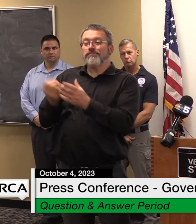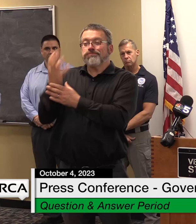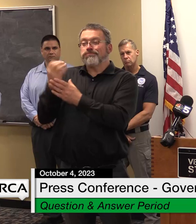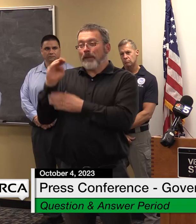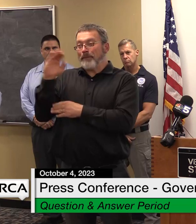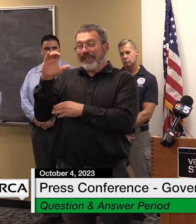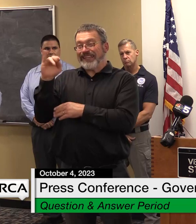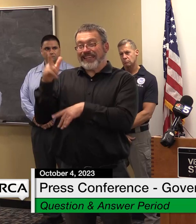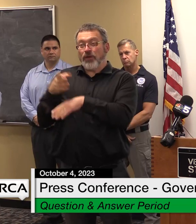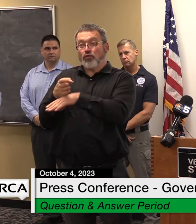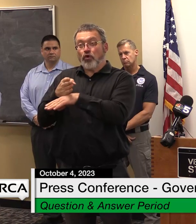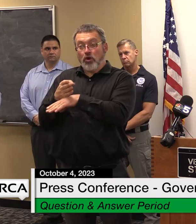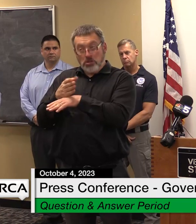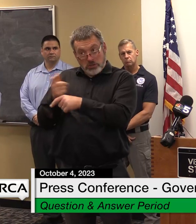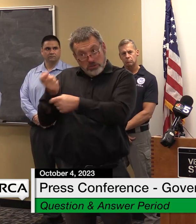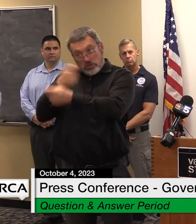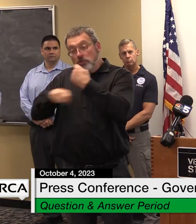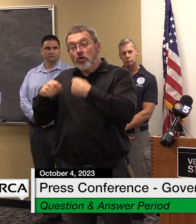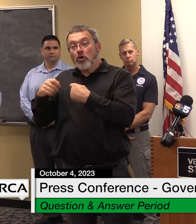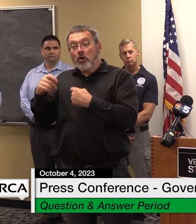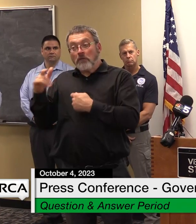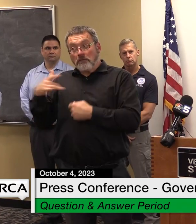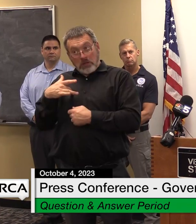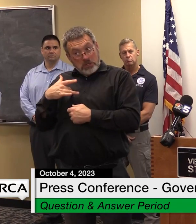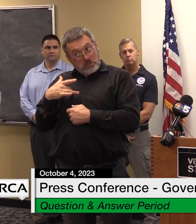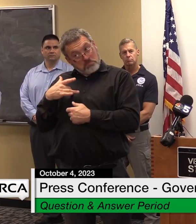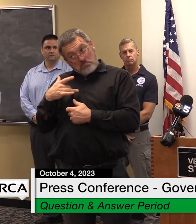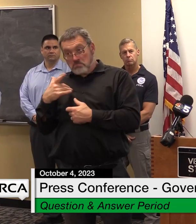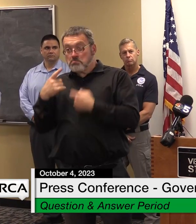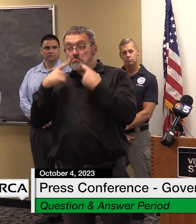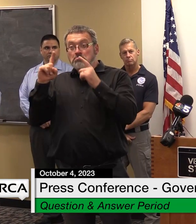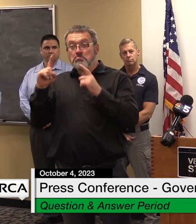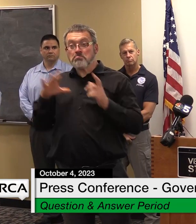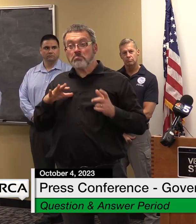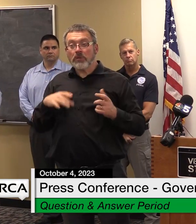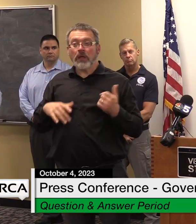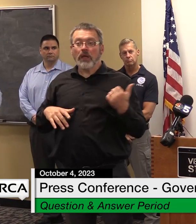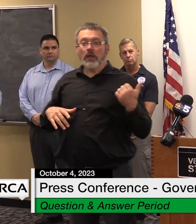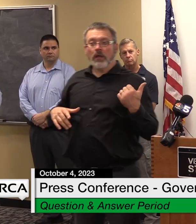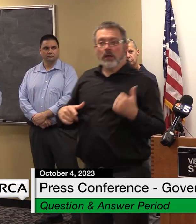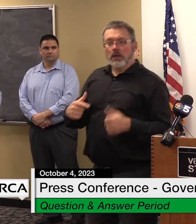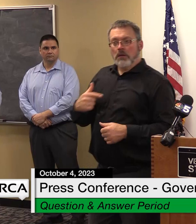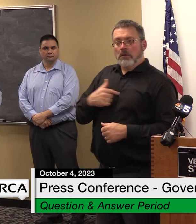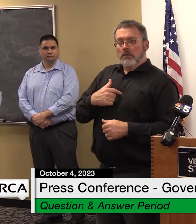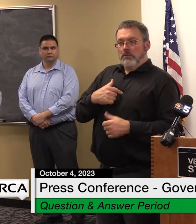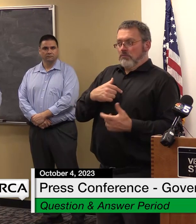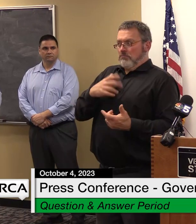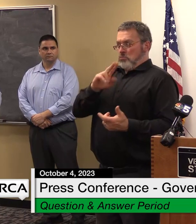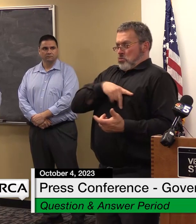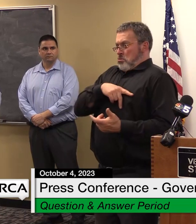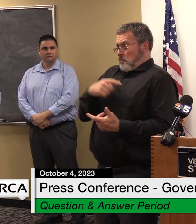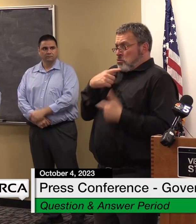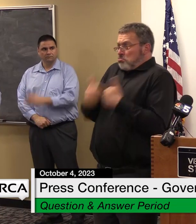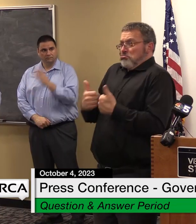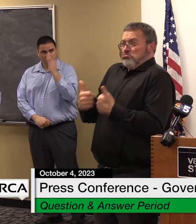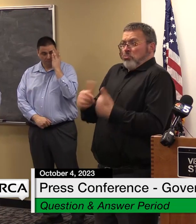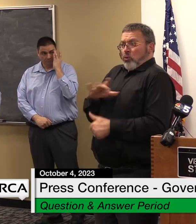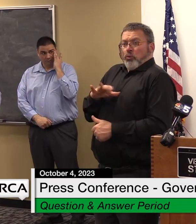good idea or not from a climate point of view? I can only give you my point of view. I think it's a great idea. I think